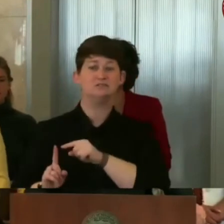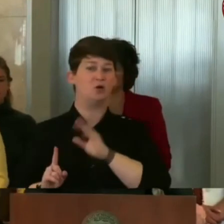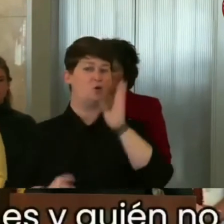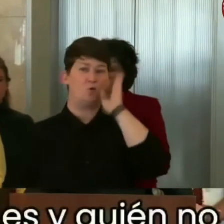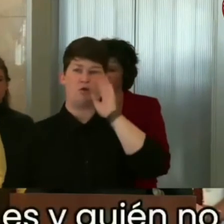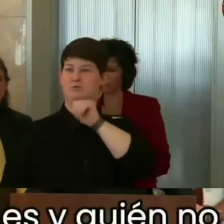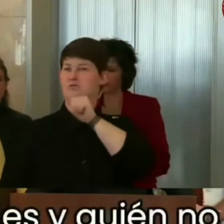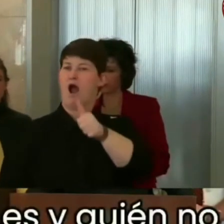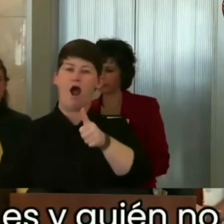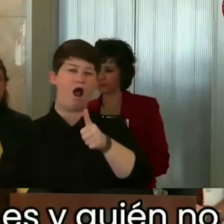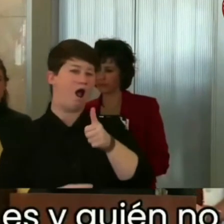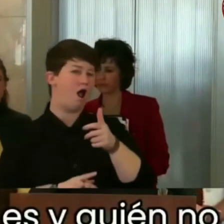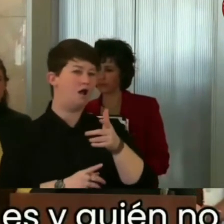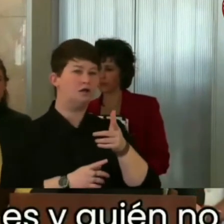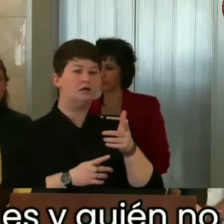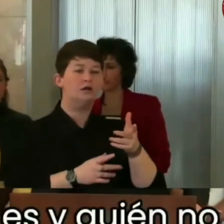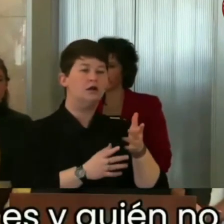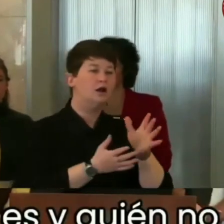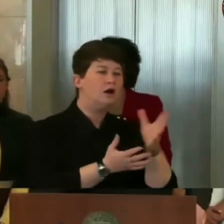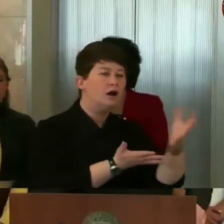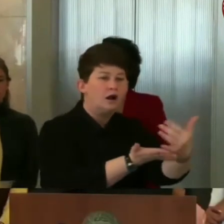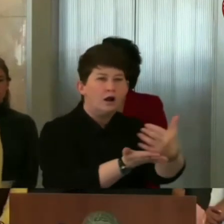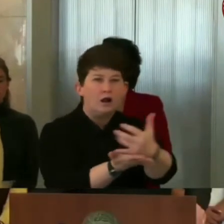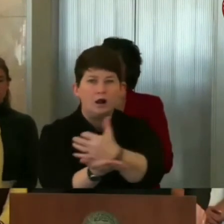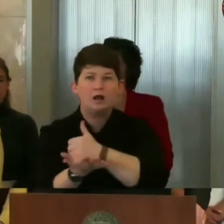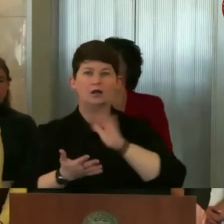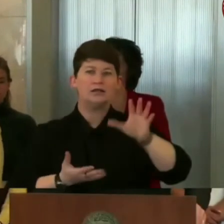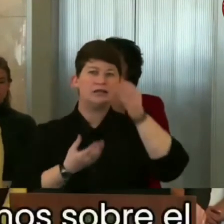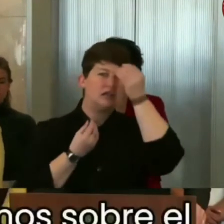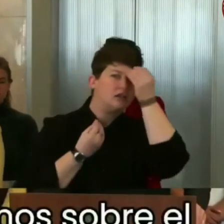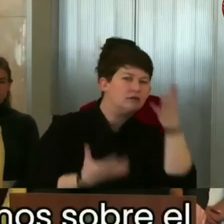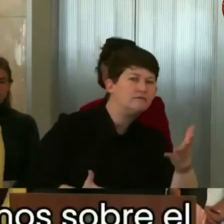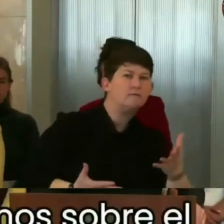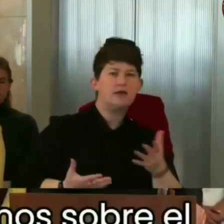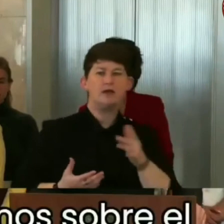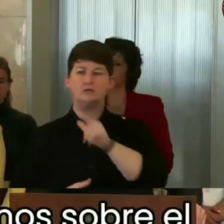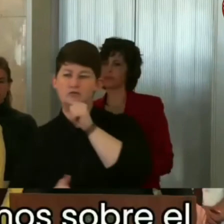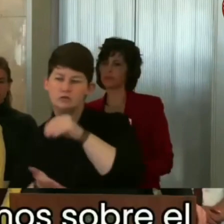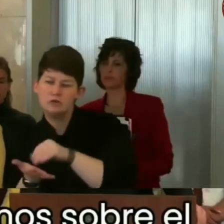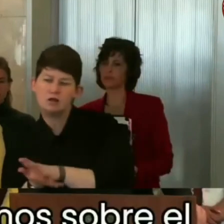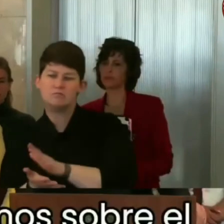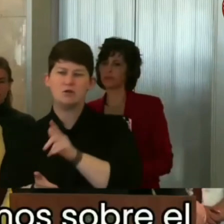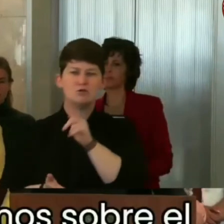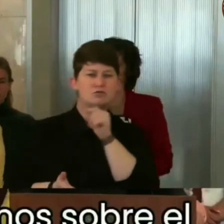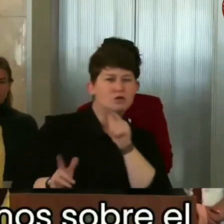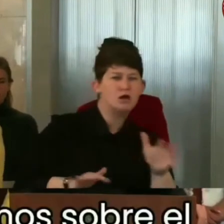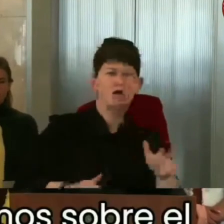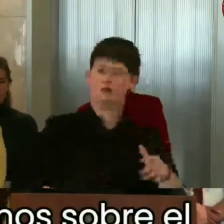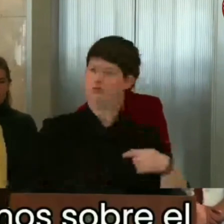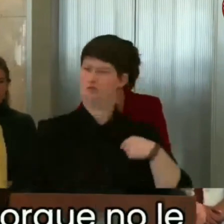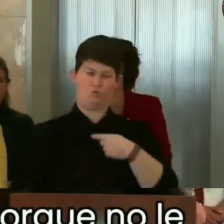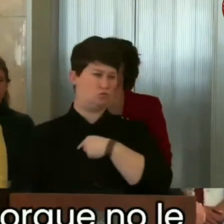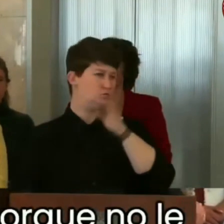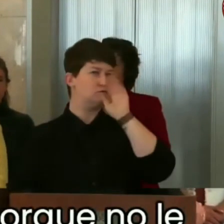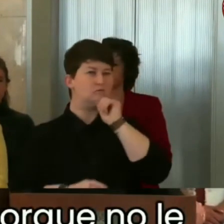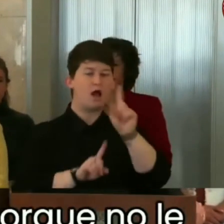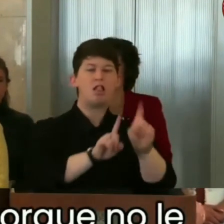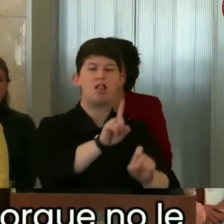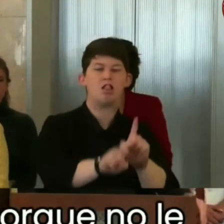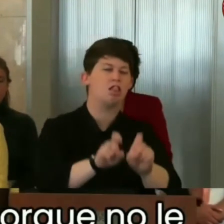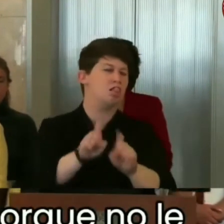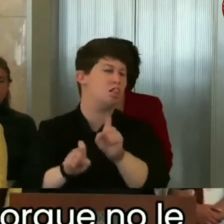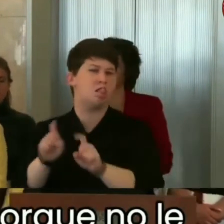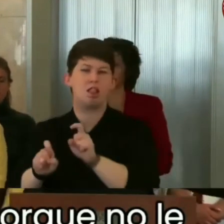information showing who is and who is not documented. We do not ask the question with regard to